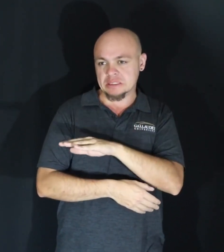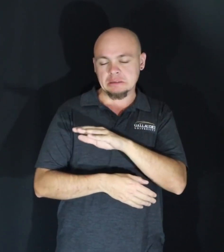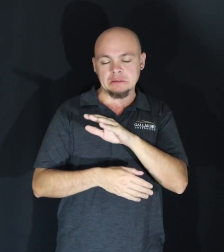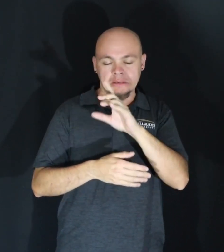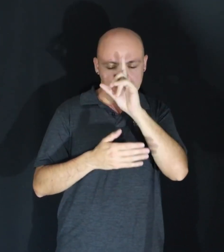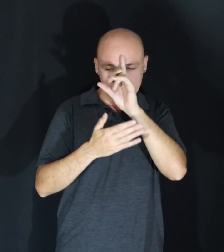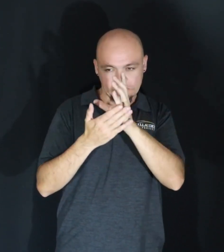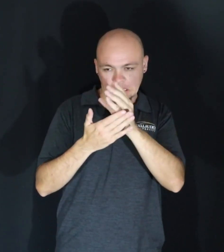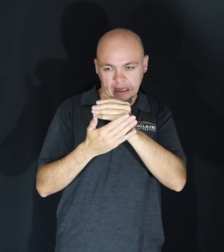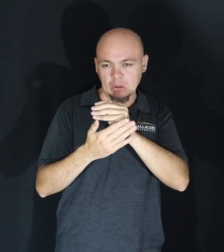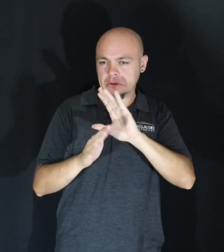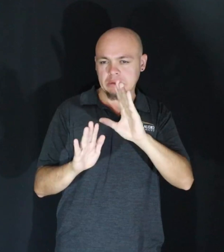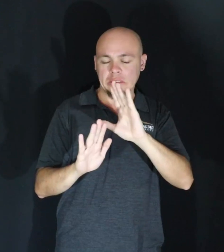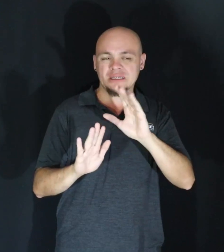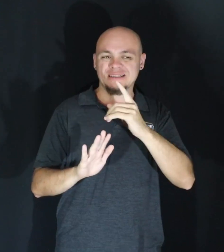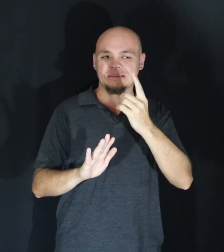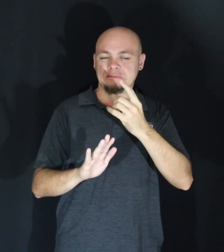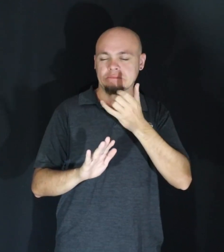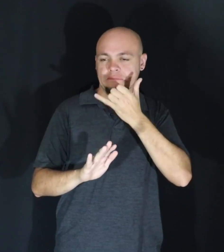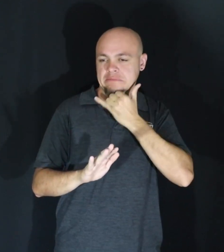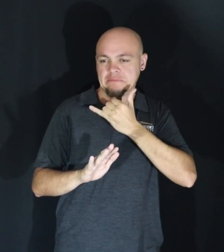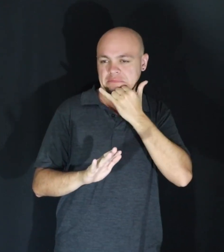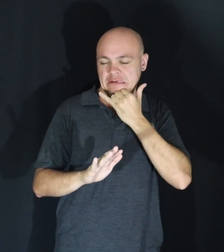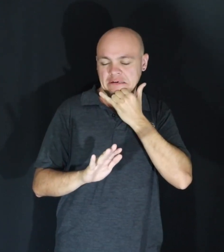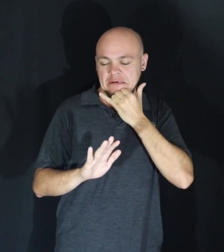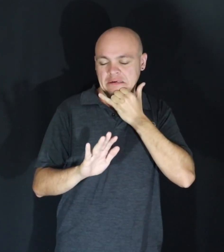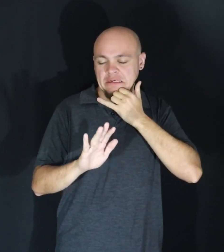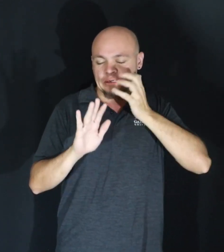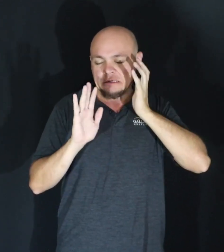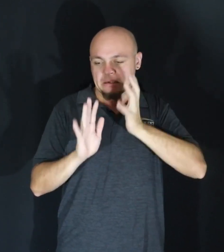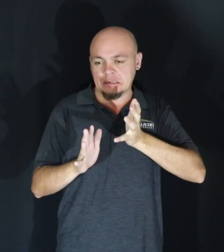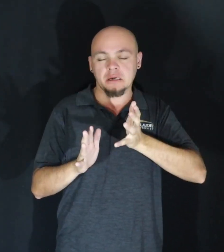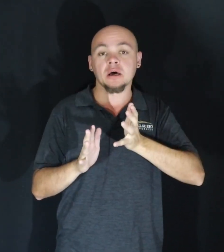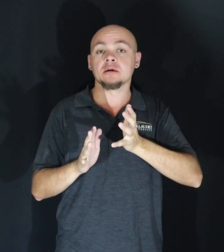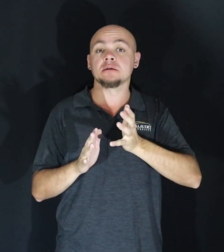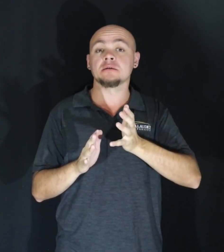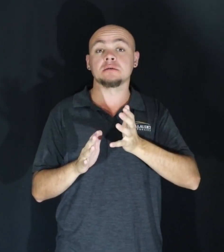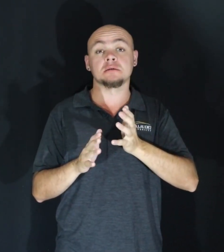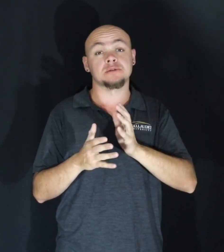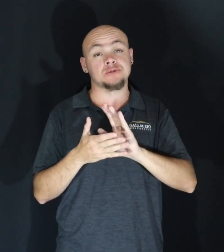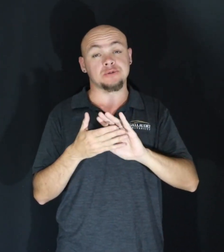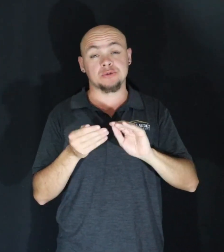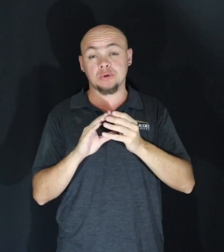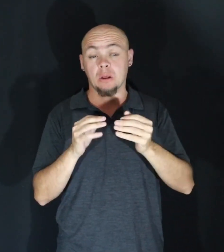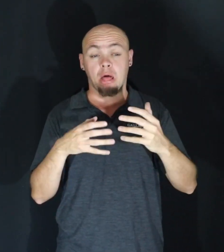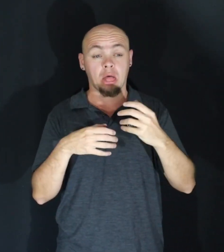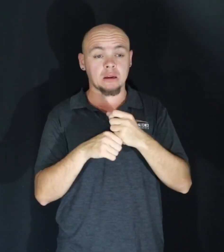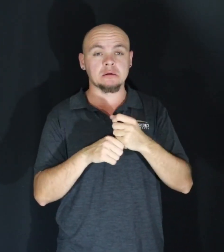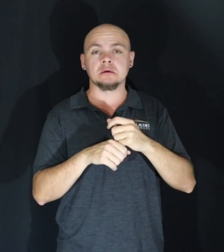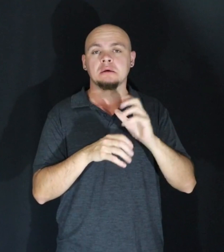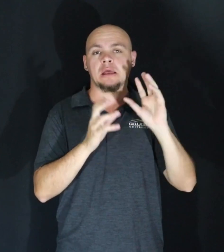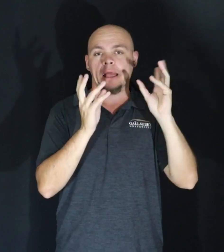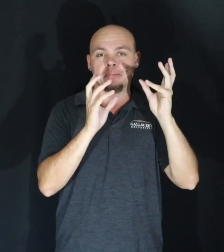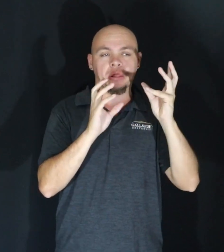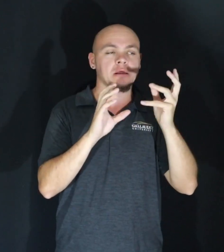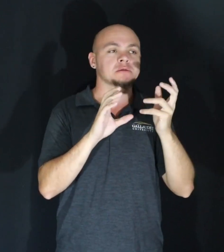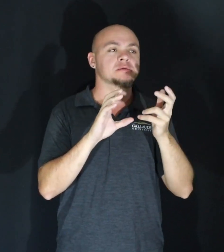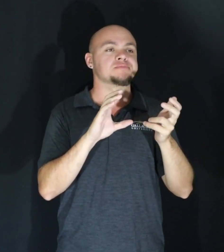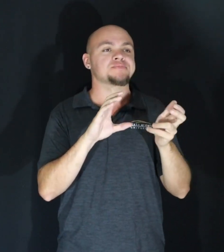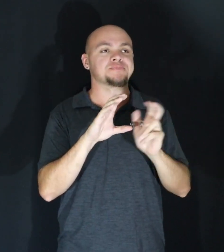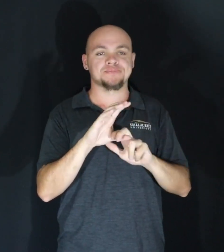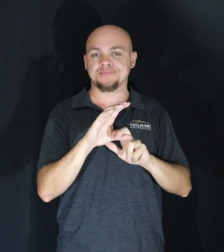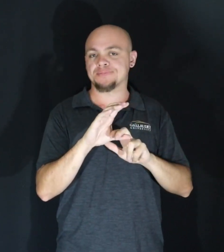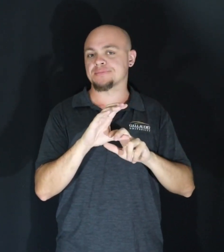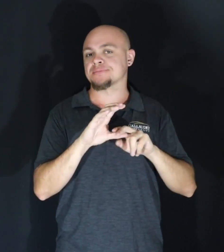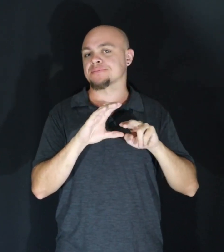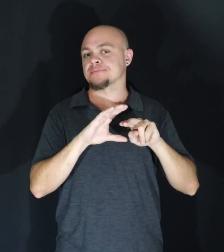guys out, but something's not right. Long story short, ambulance called, into the ambulance,